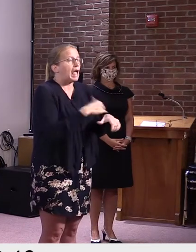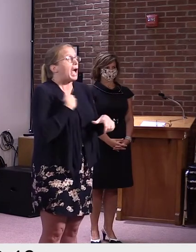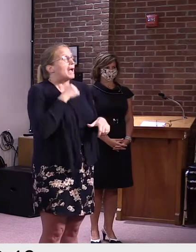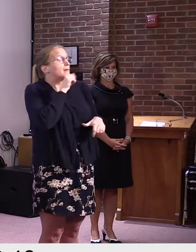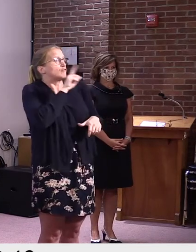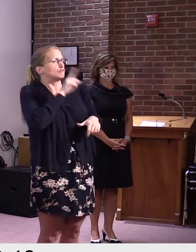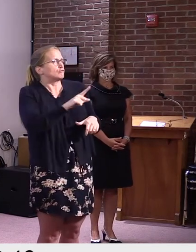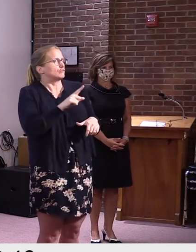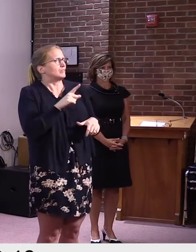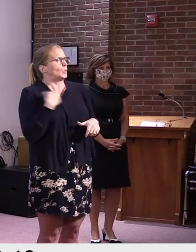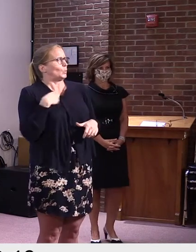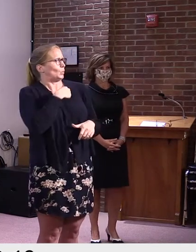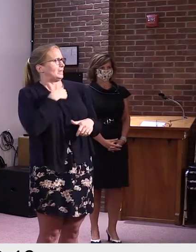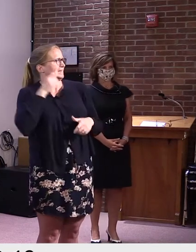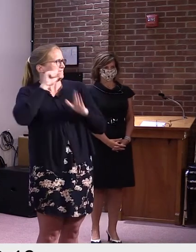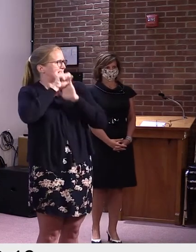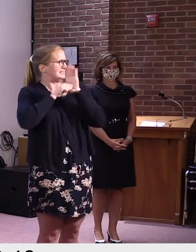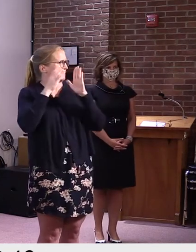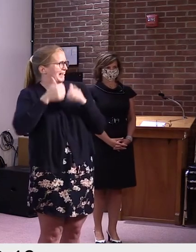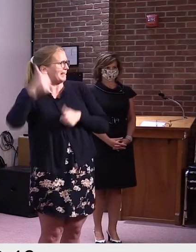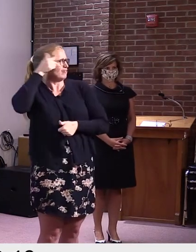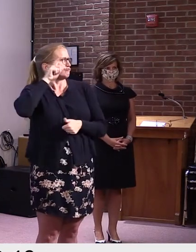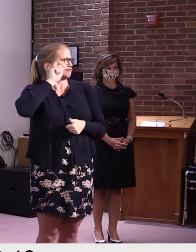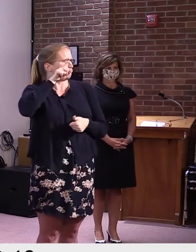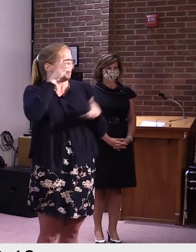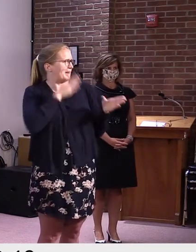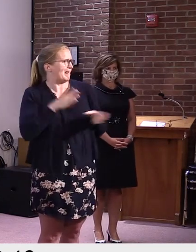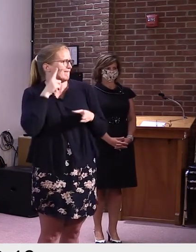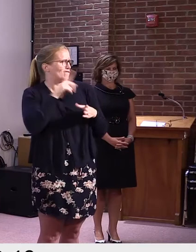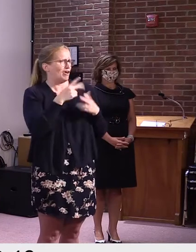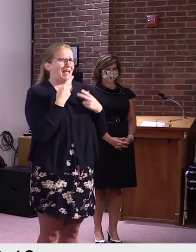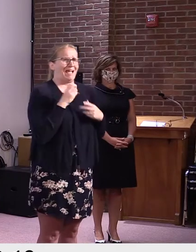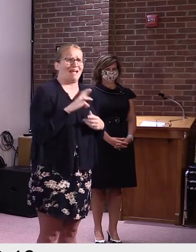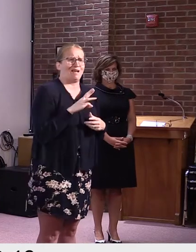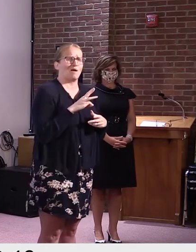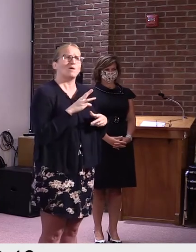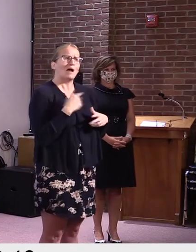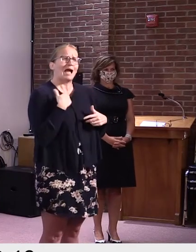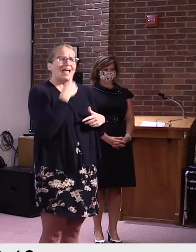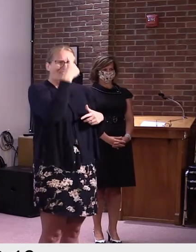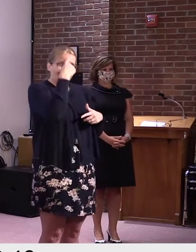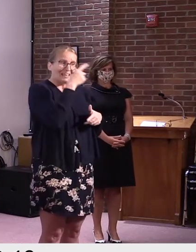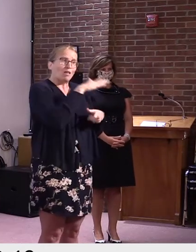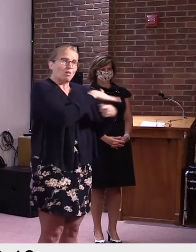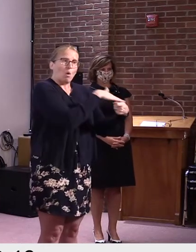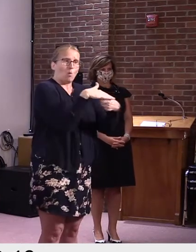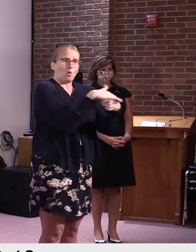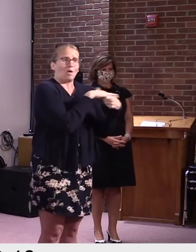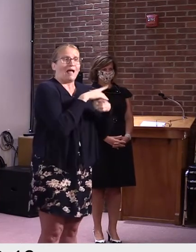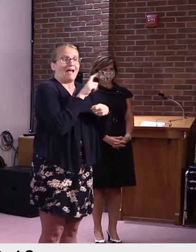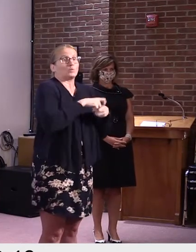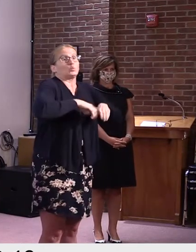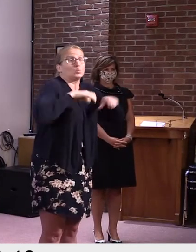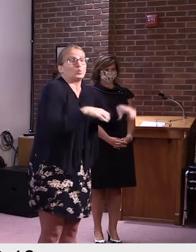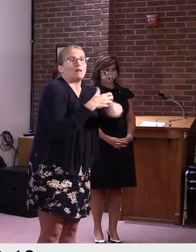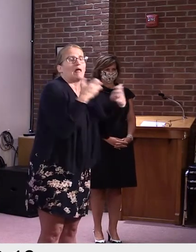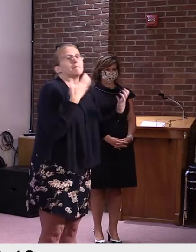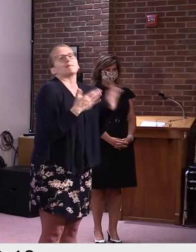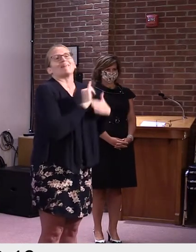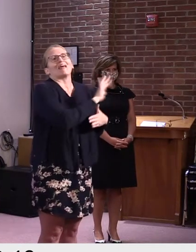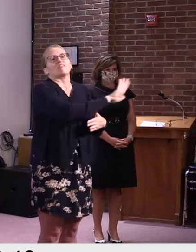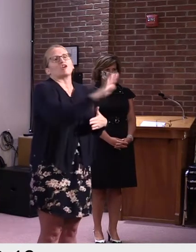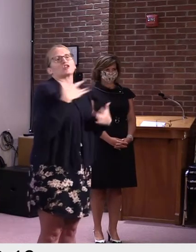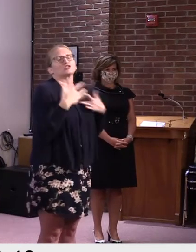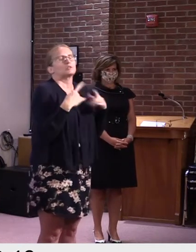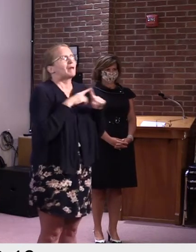support, but I think there's going to be a need for a lot of community engagement at the local level, and perhaps that's the concern. But I'll find out more as I engage with them